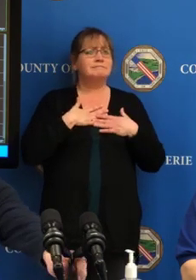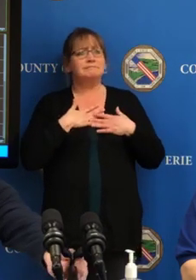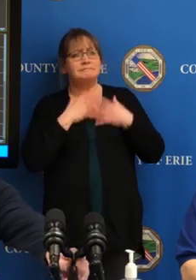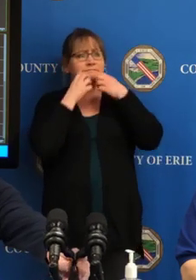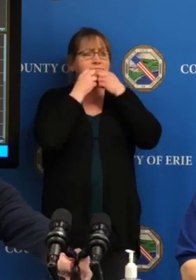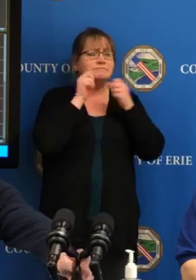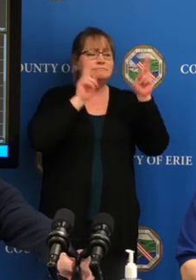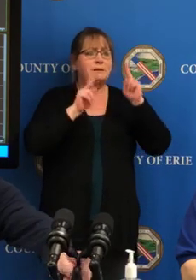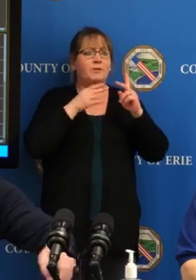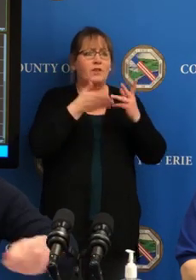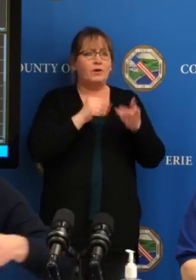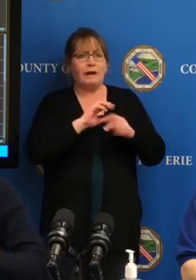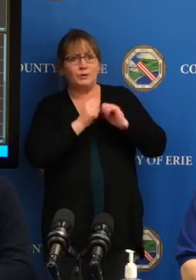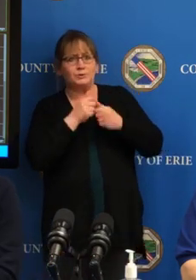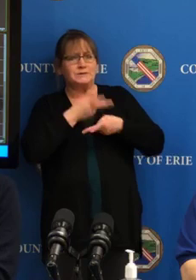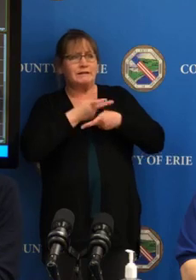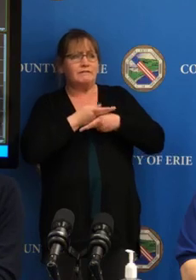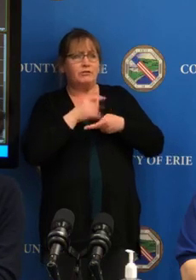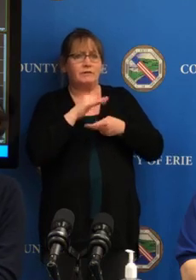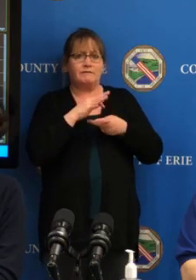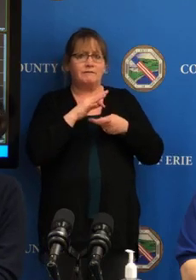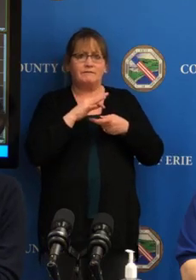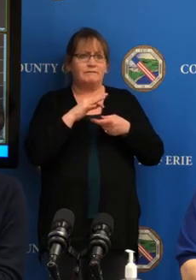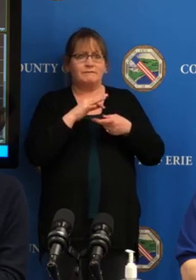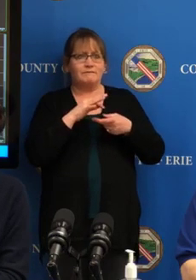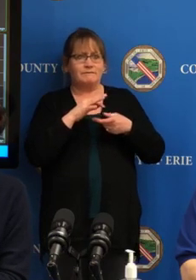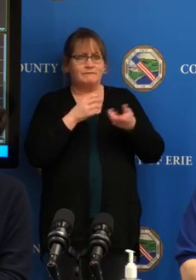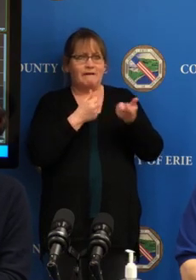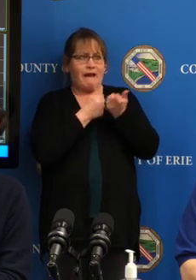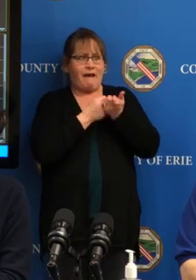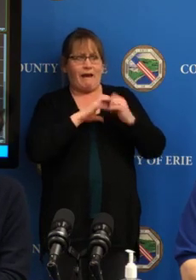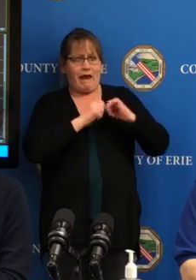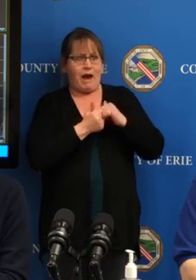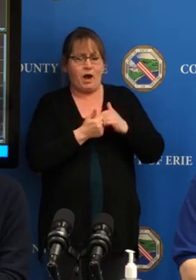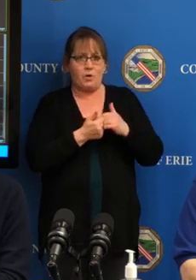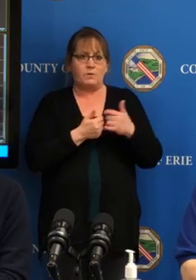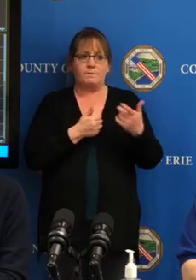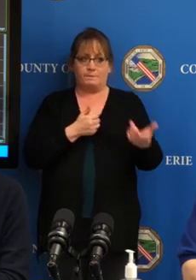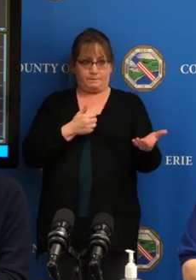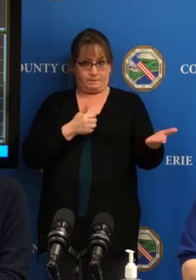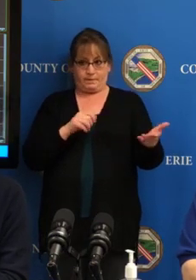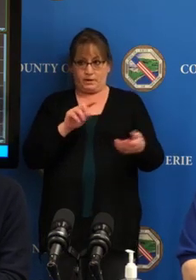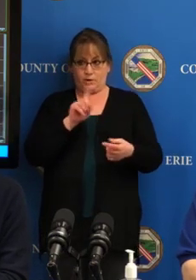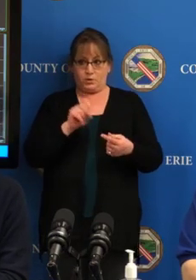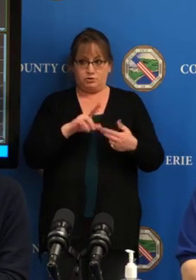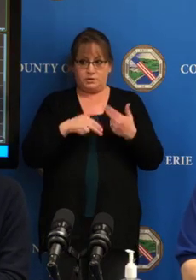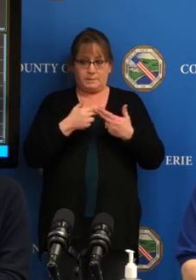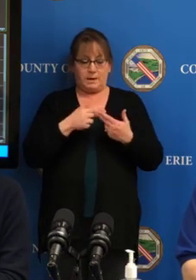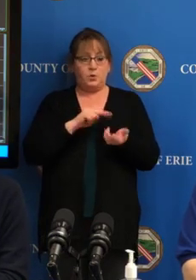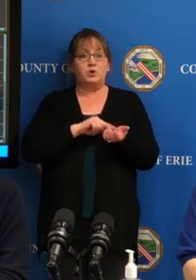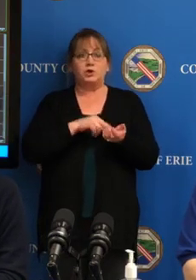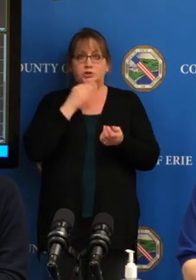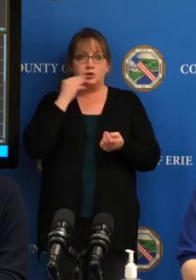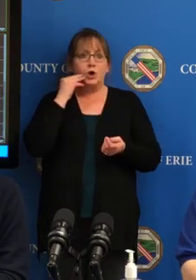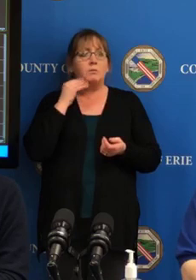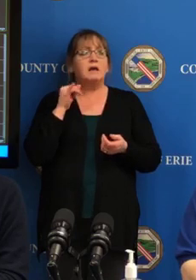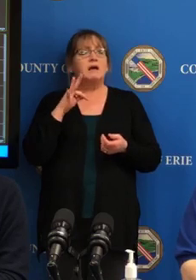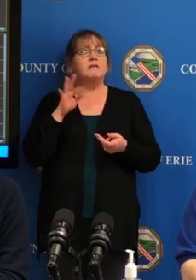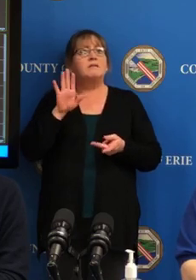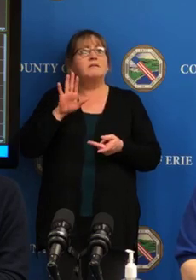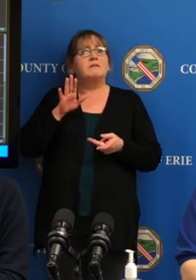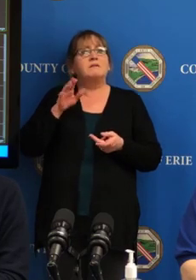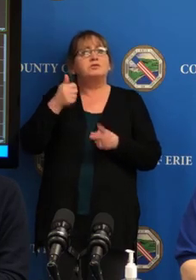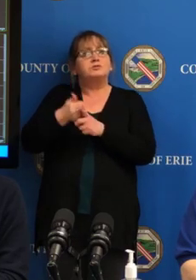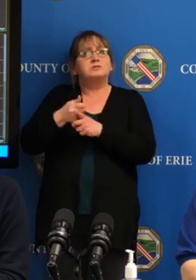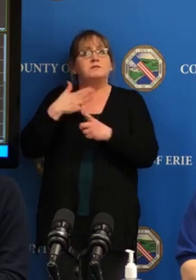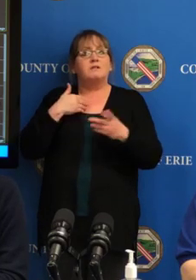looking out for their loved ones, and then they can do as advocates for our senior community? Questions about nursing homes and what people can do if they have loved ones in a nursing